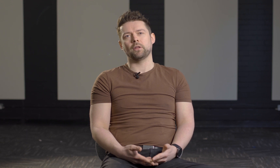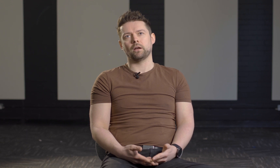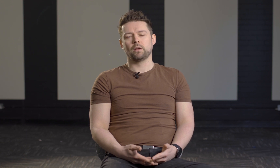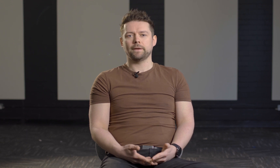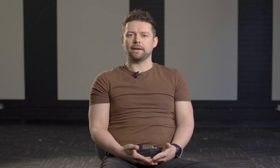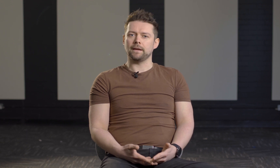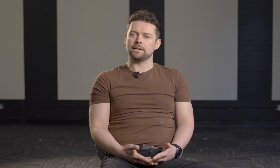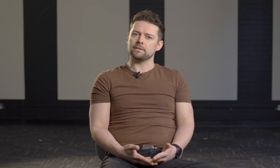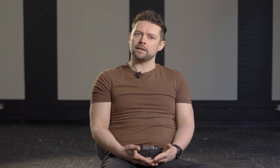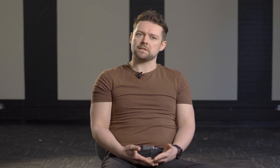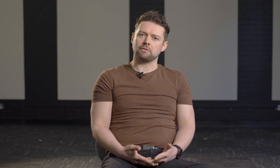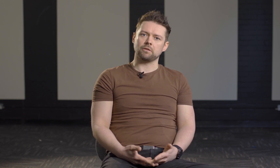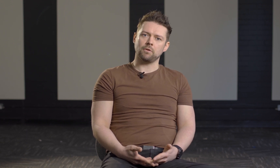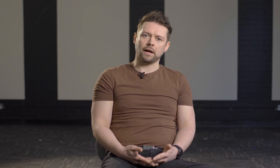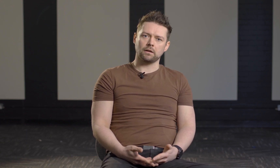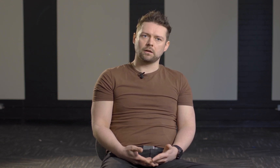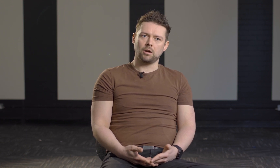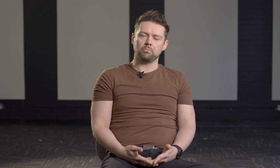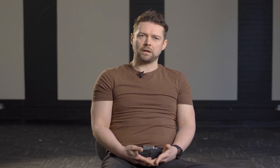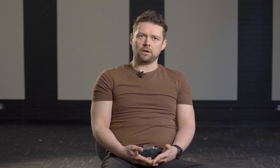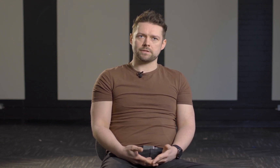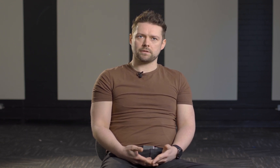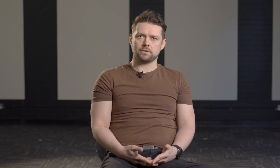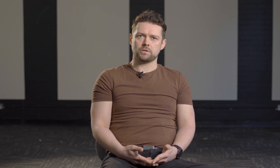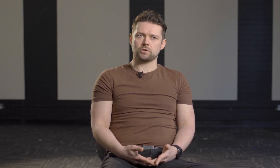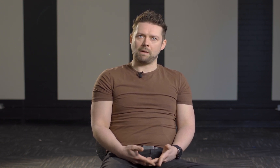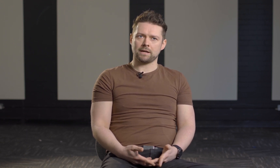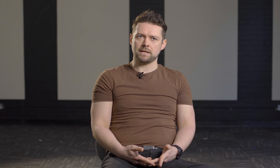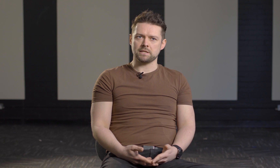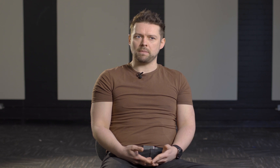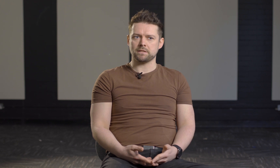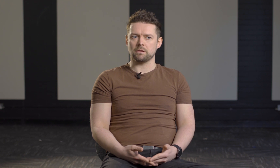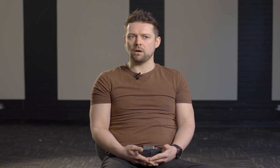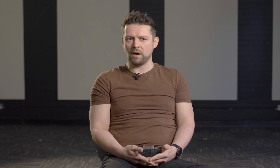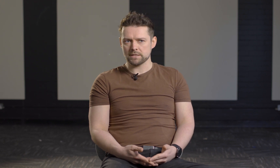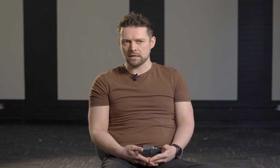that isn't necessarily right because some access is better than no access.